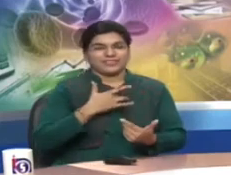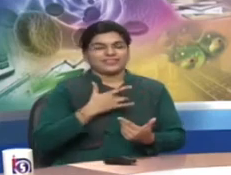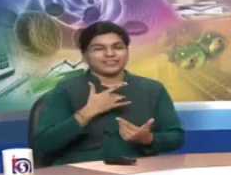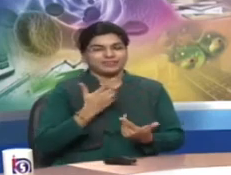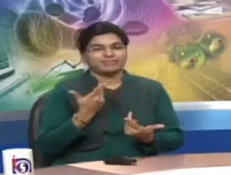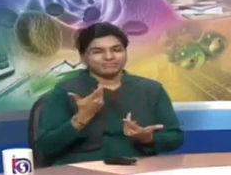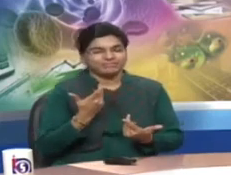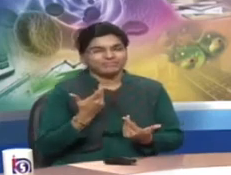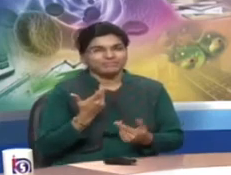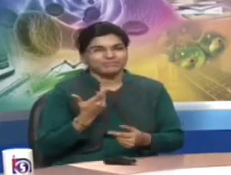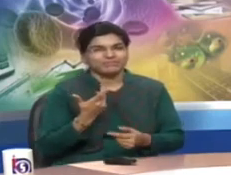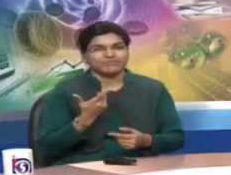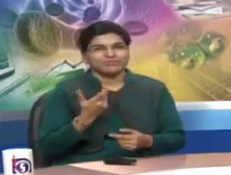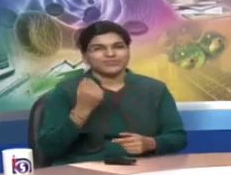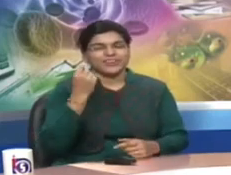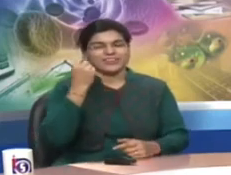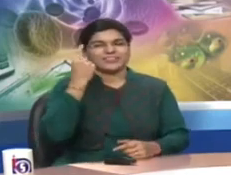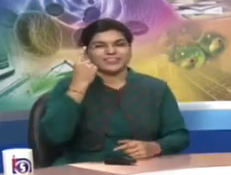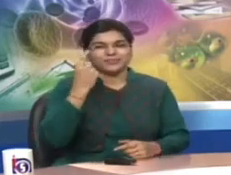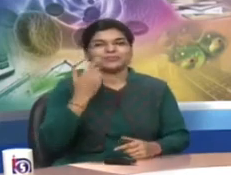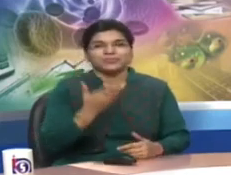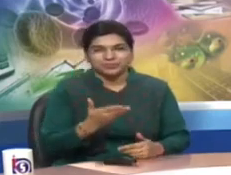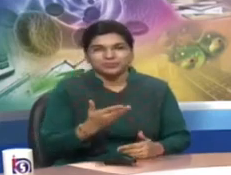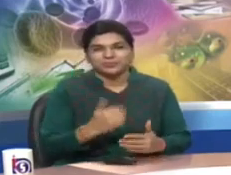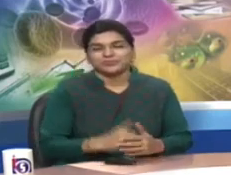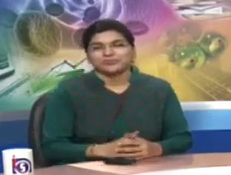you about those reflections.